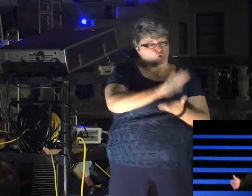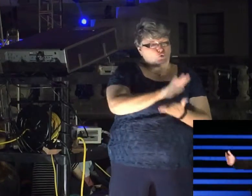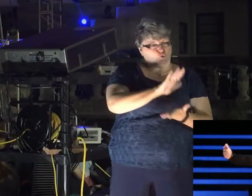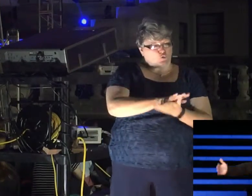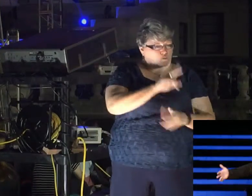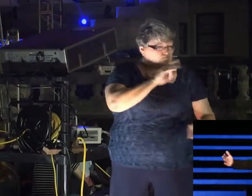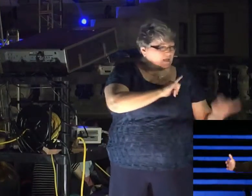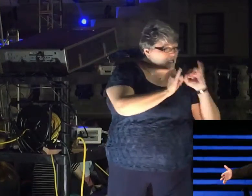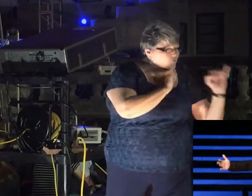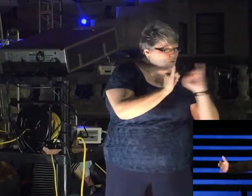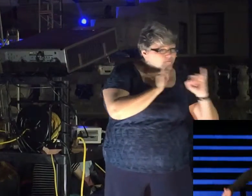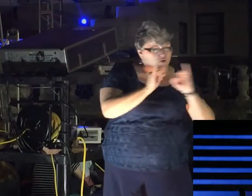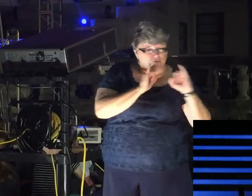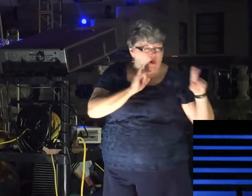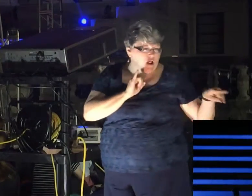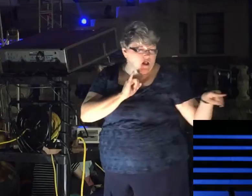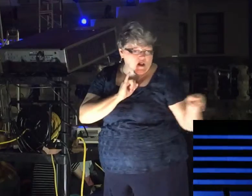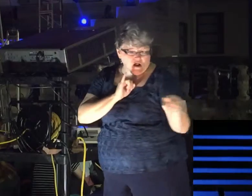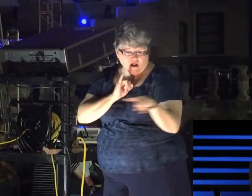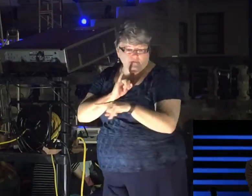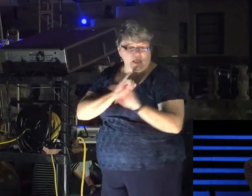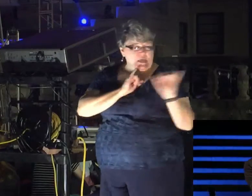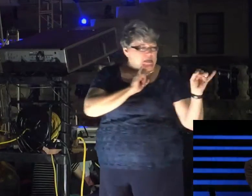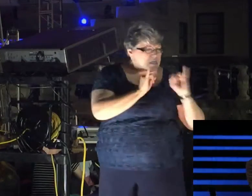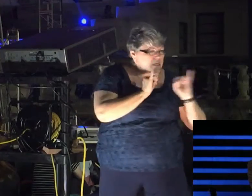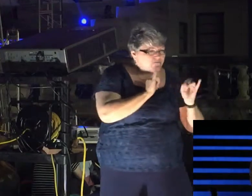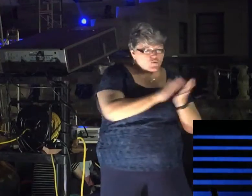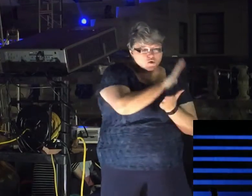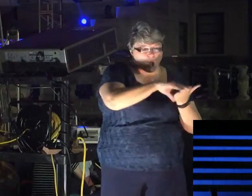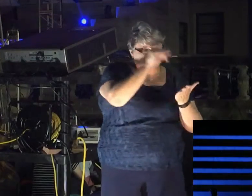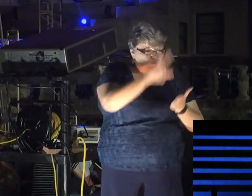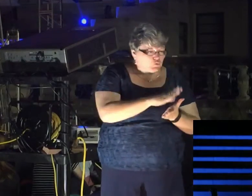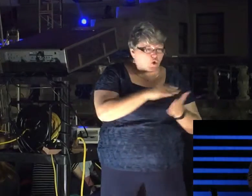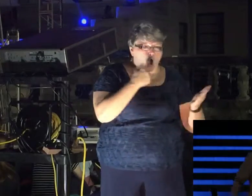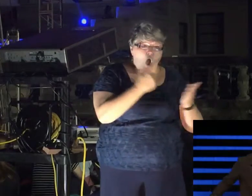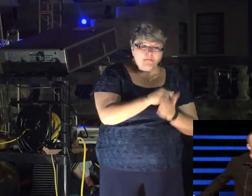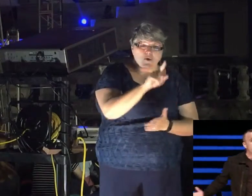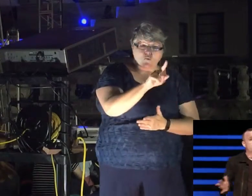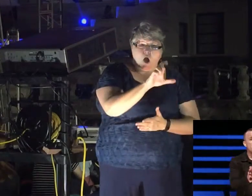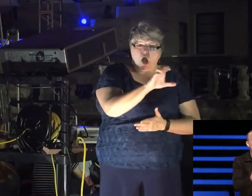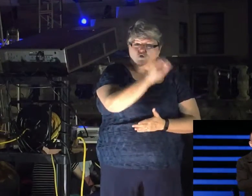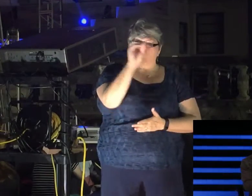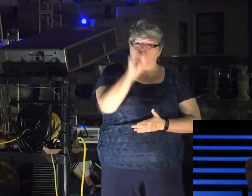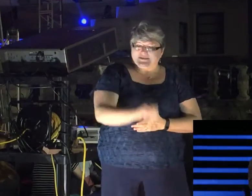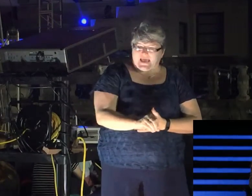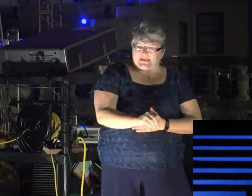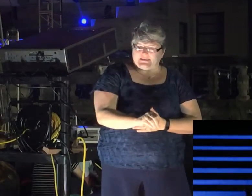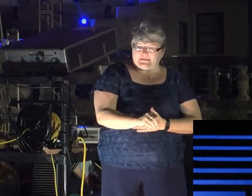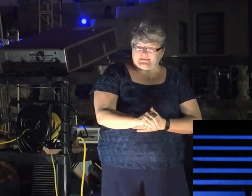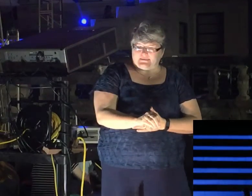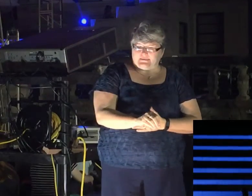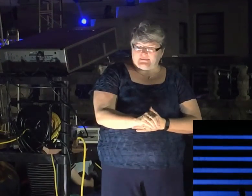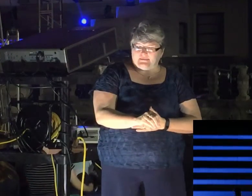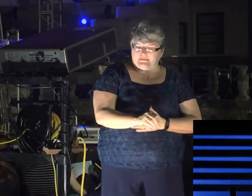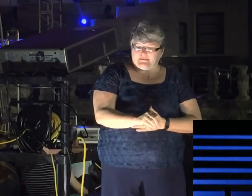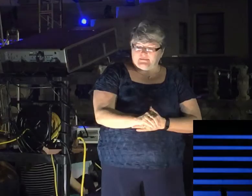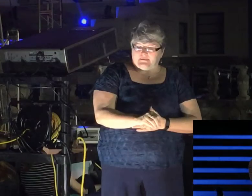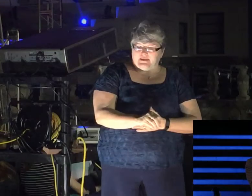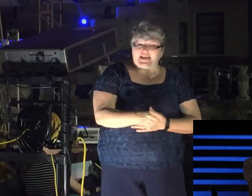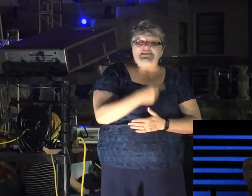in regular school, she said, as I did interviews among them, as I interviewed college students, she said almost